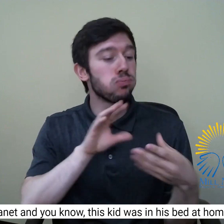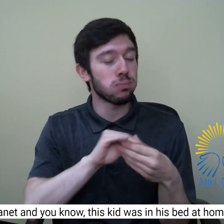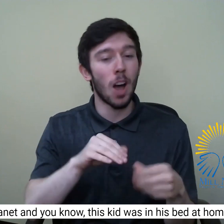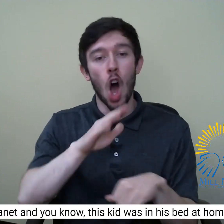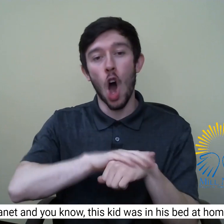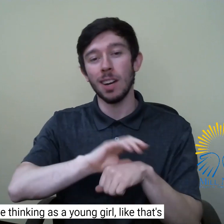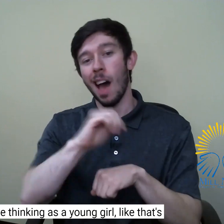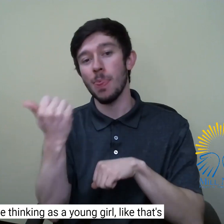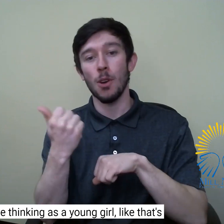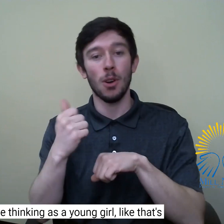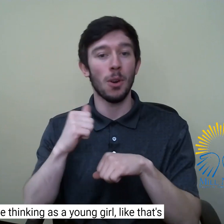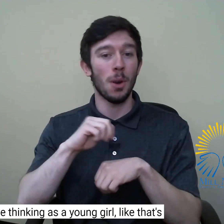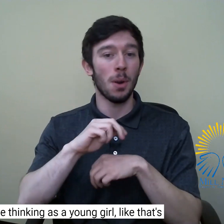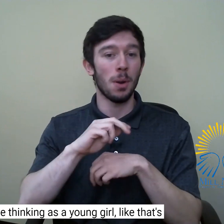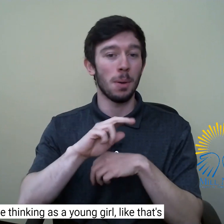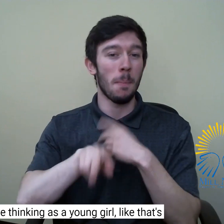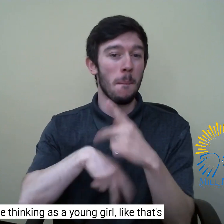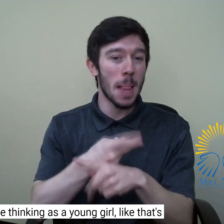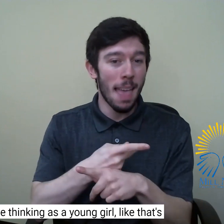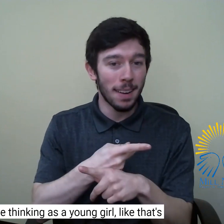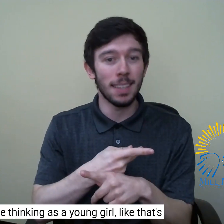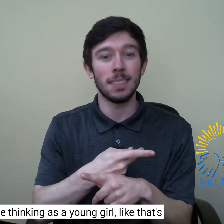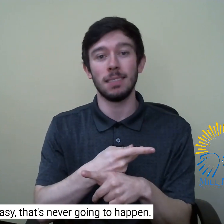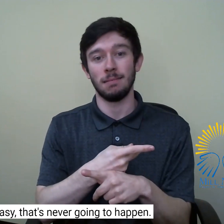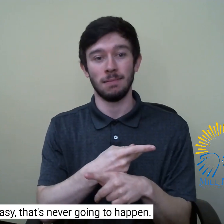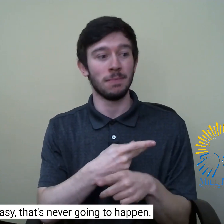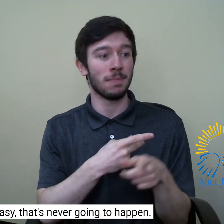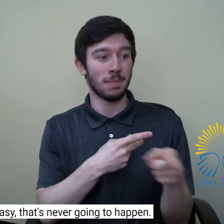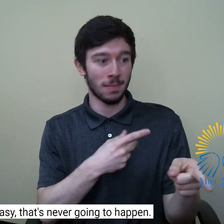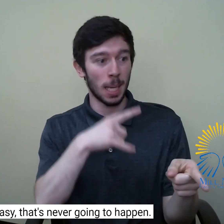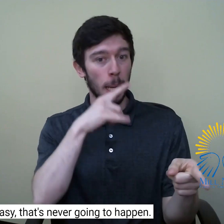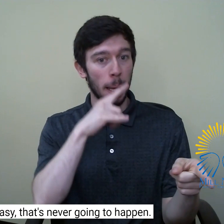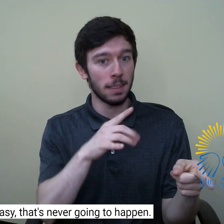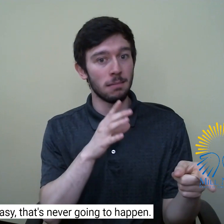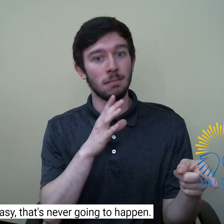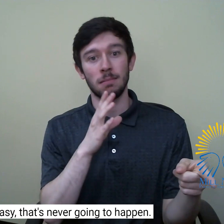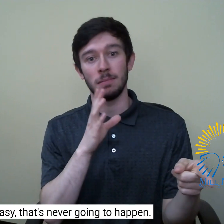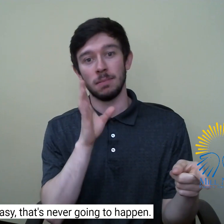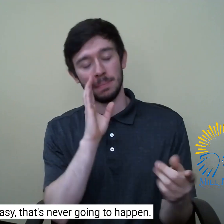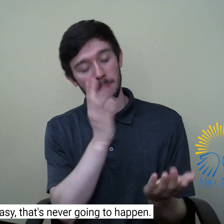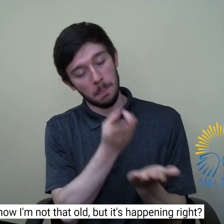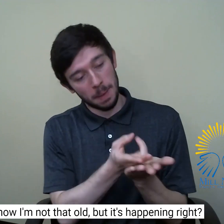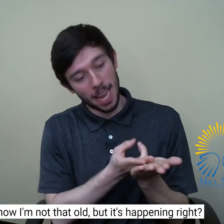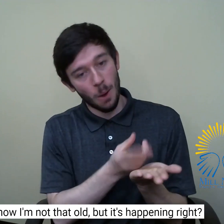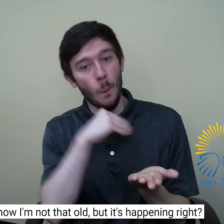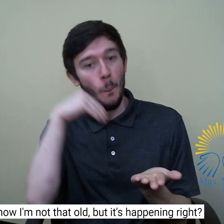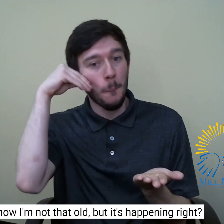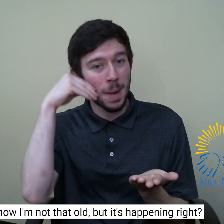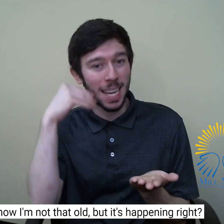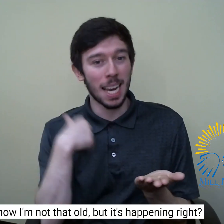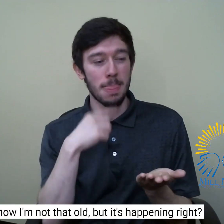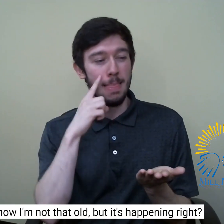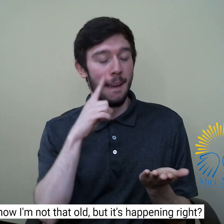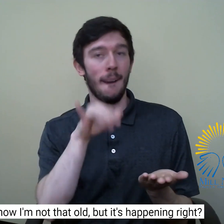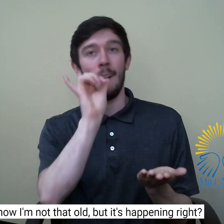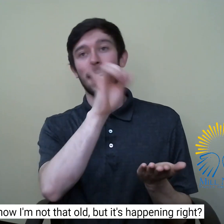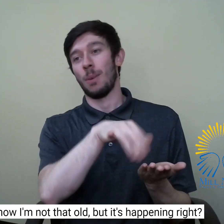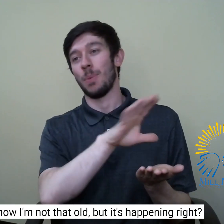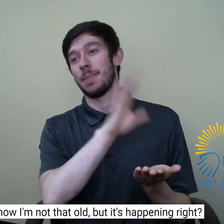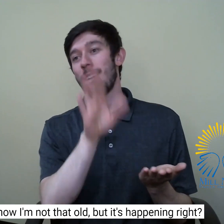home, and me thinking as a young girl, that's fantasy, that's never going to happen. And now I'm not that old, but it's happening,